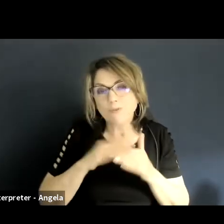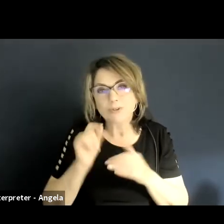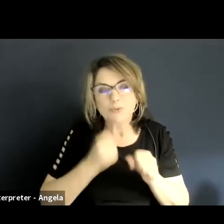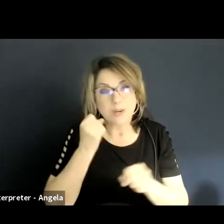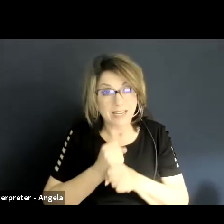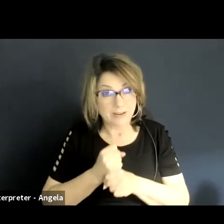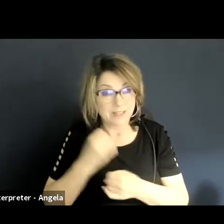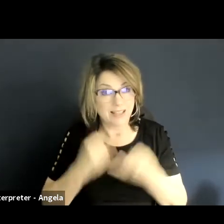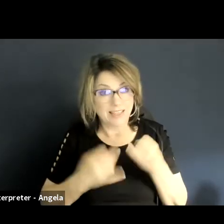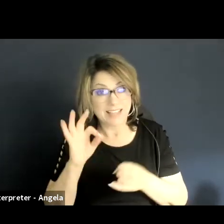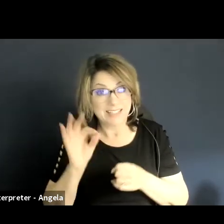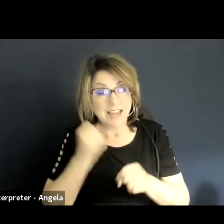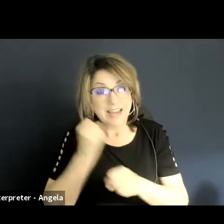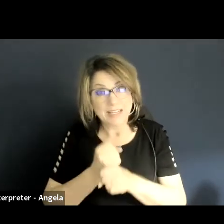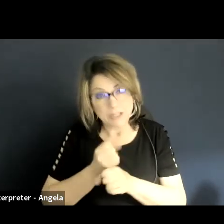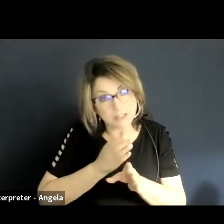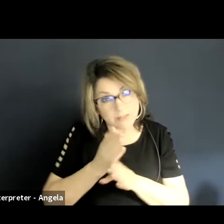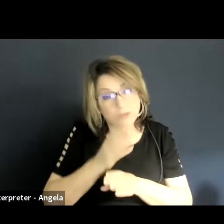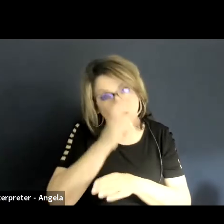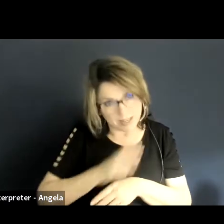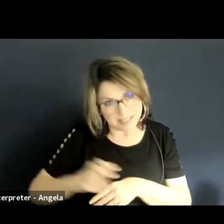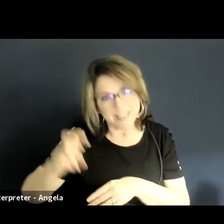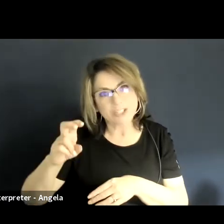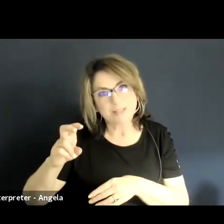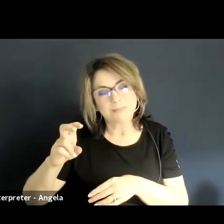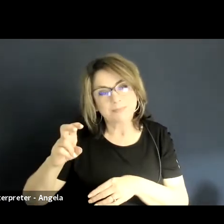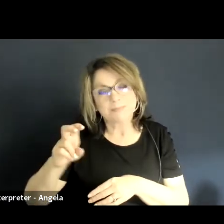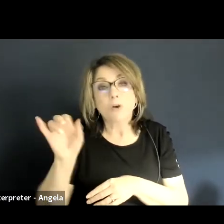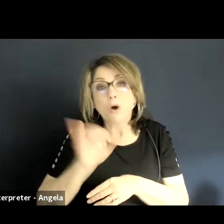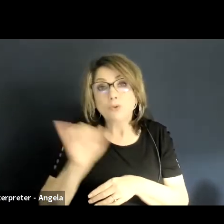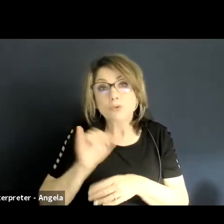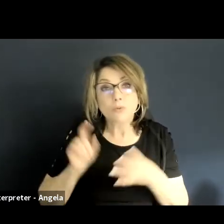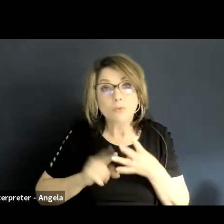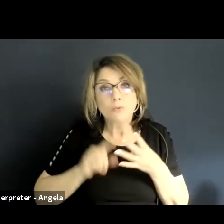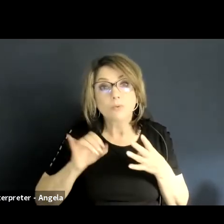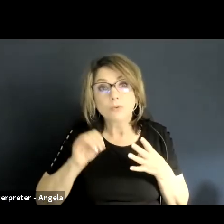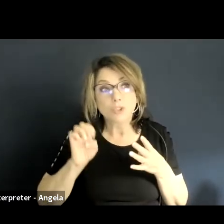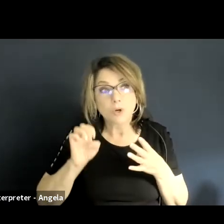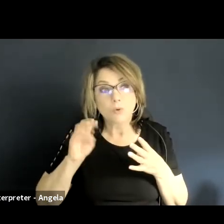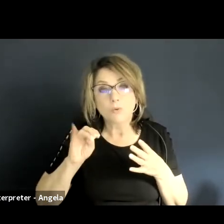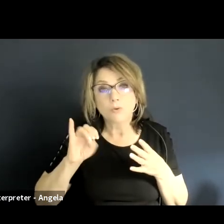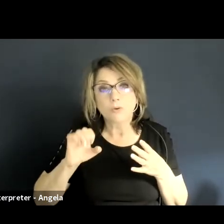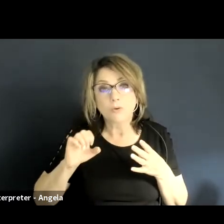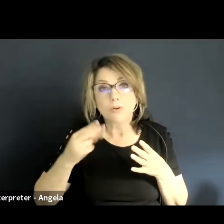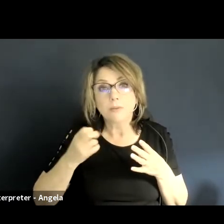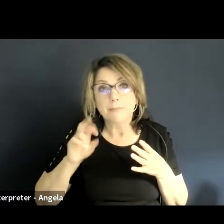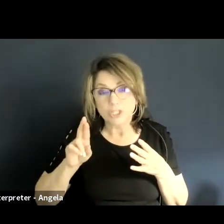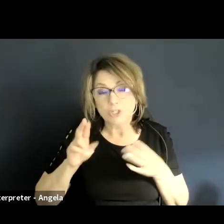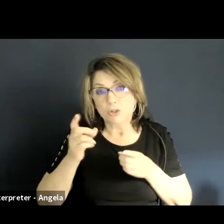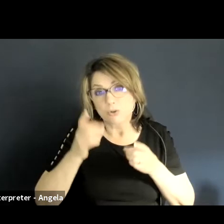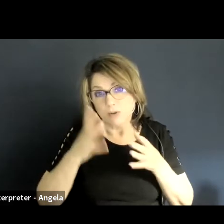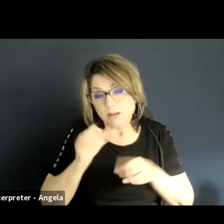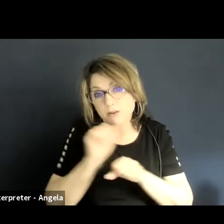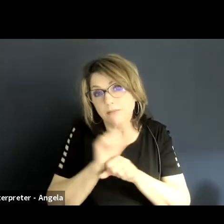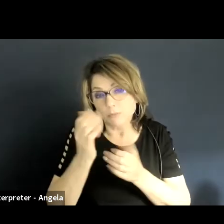9 years directly in the field of transition. Also joining us is Joe Mitchner, who is the Director of Employment